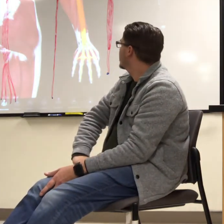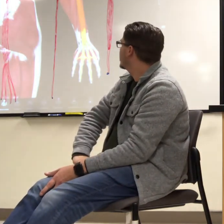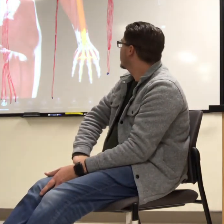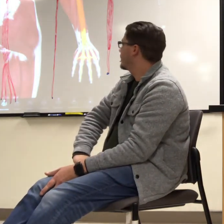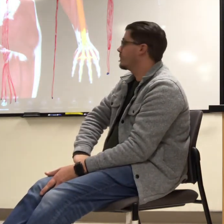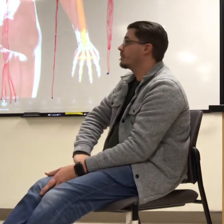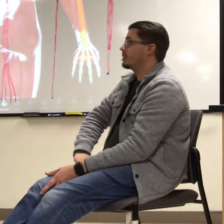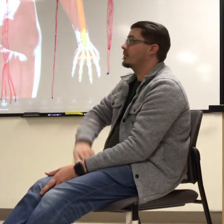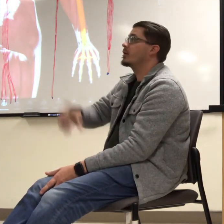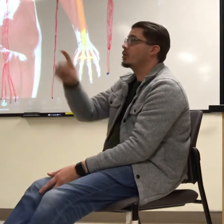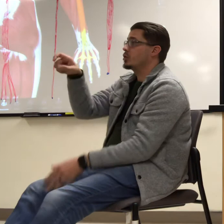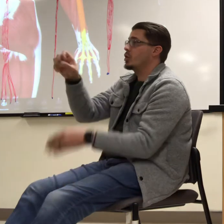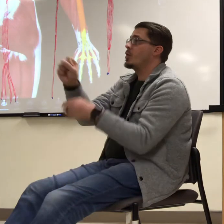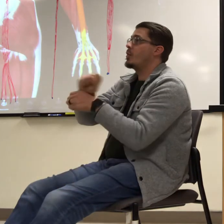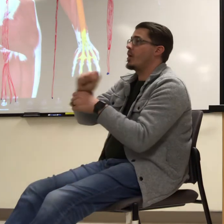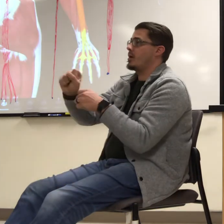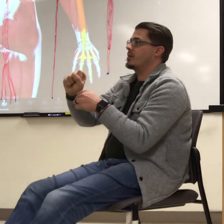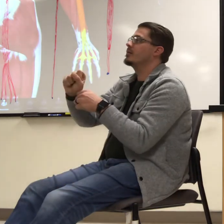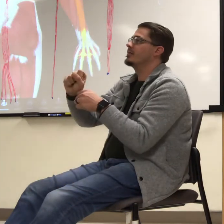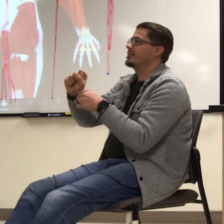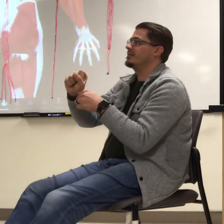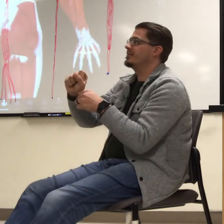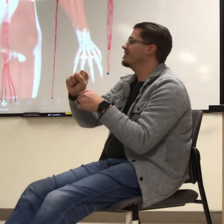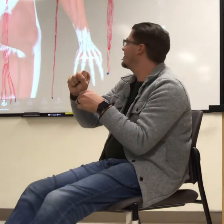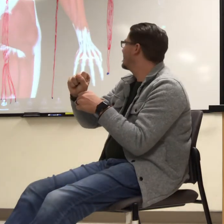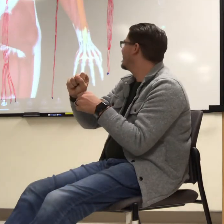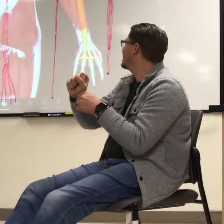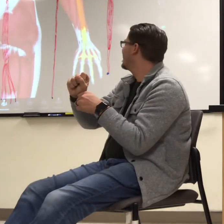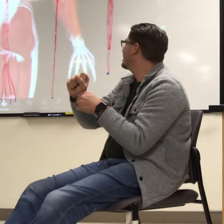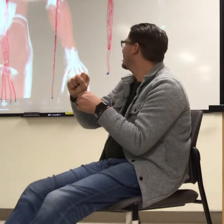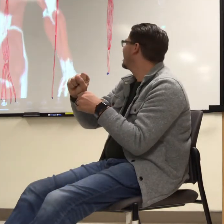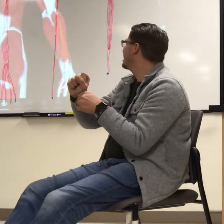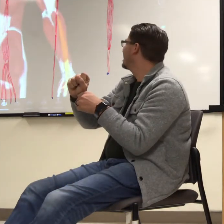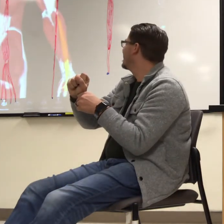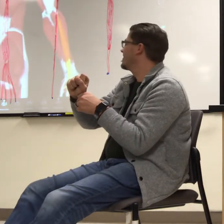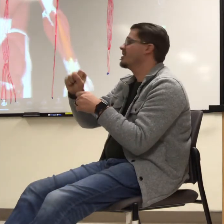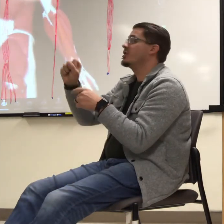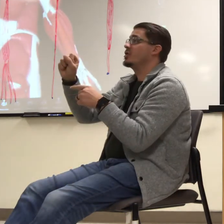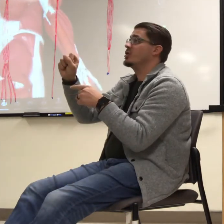practice the 9. Okay, the 3, 3, and 3.